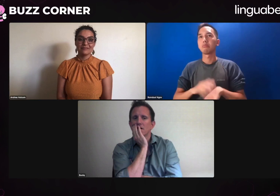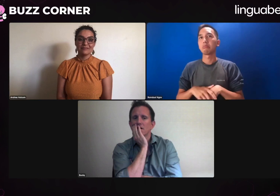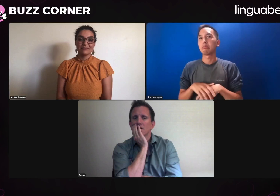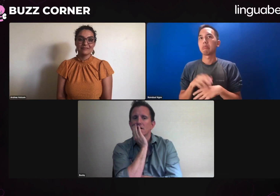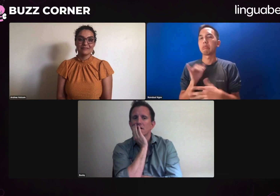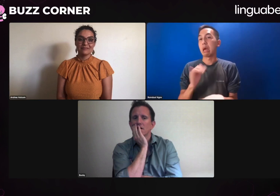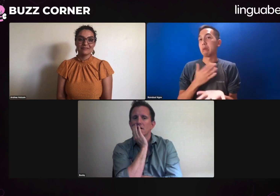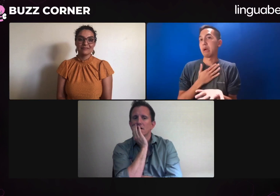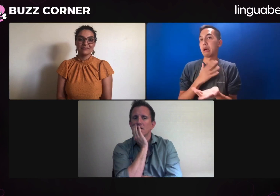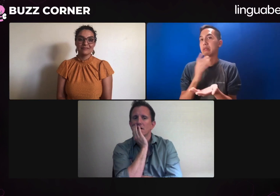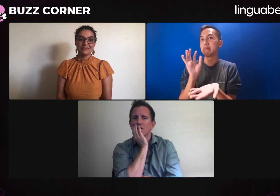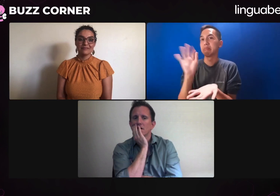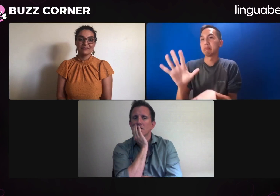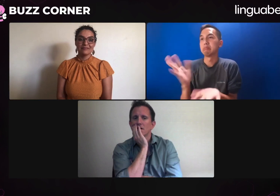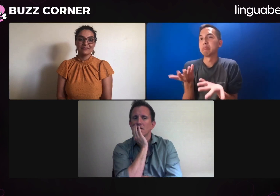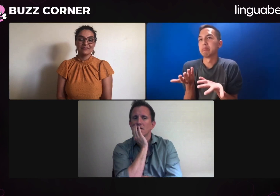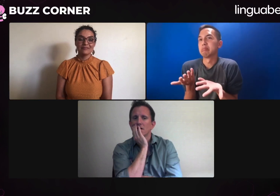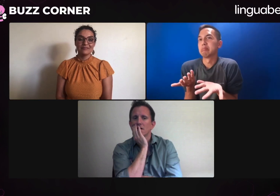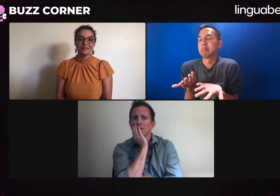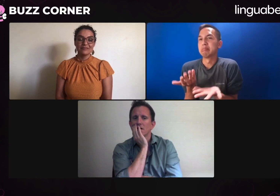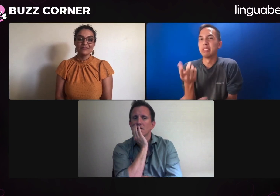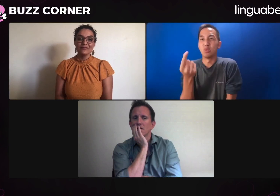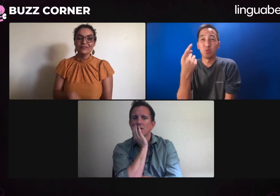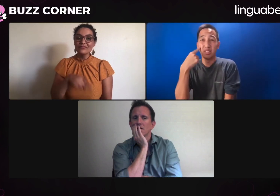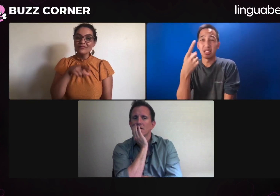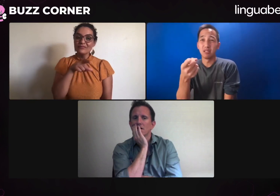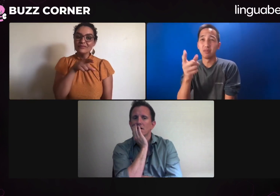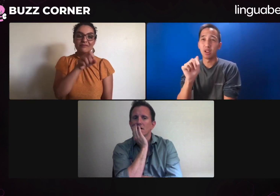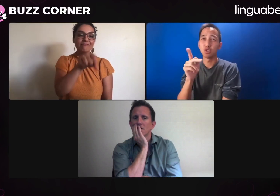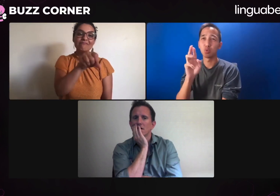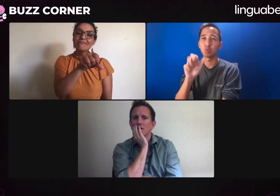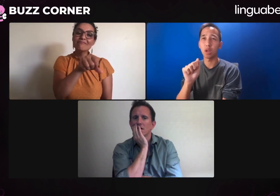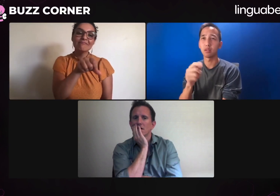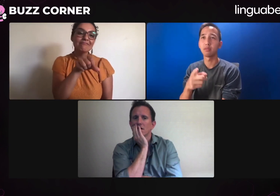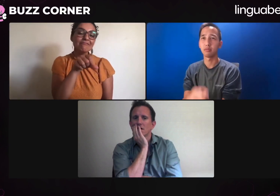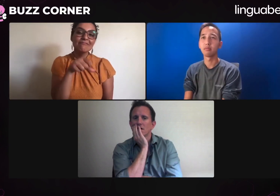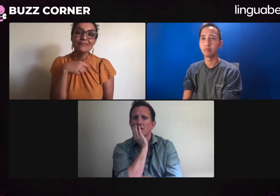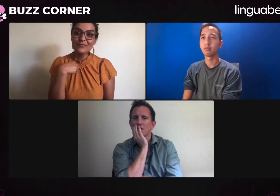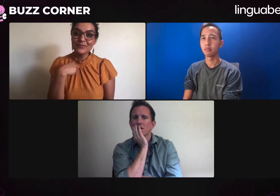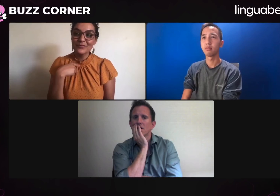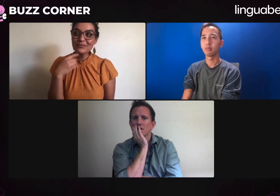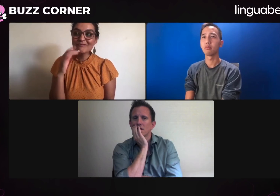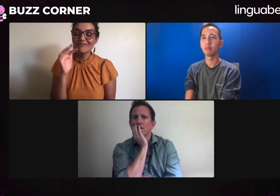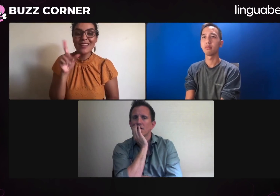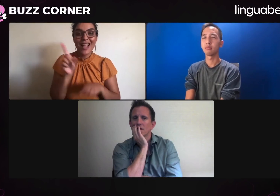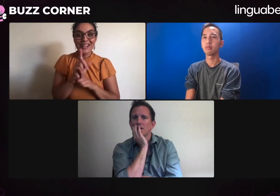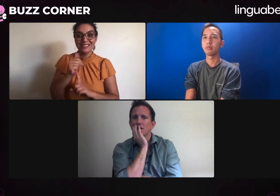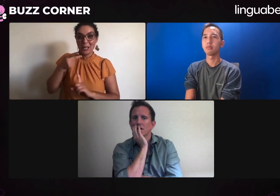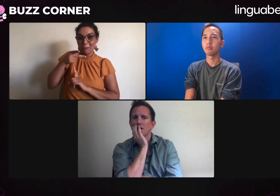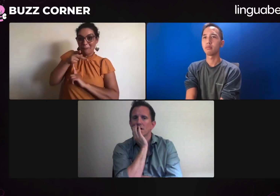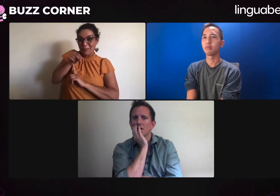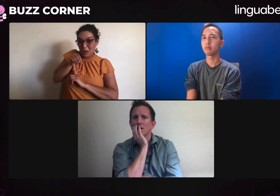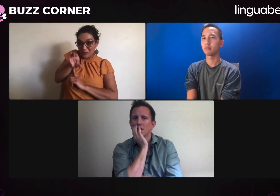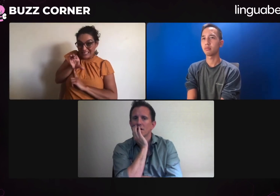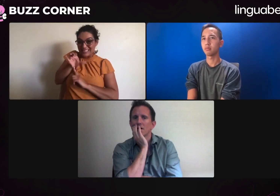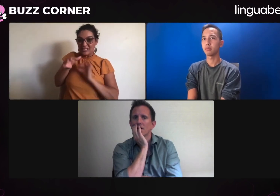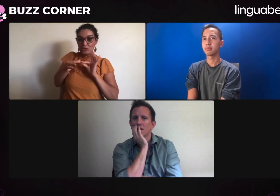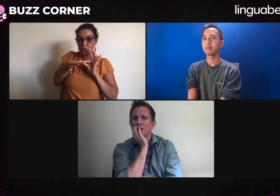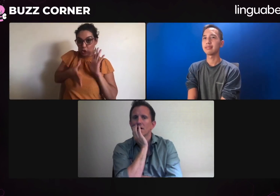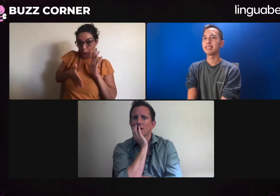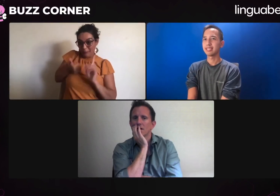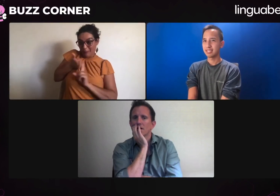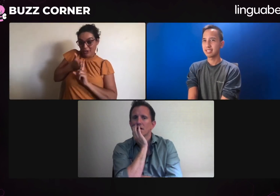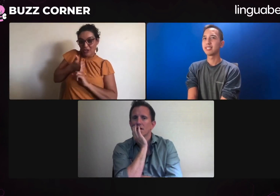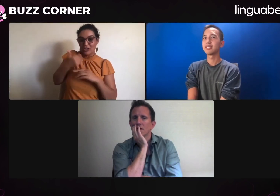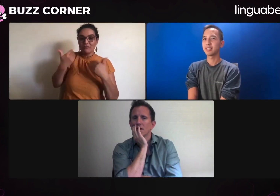the vision that you want. Continue to be supportive. And those are some just general suggestions. And as